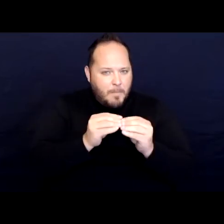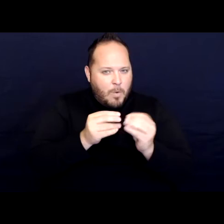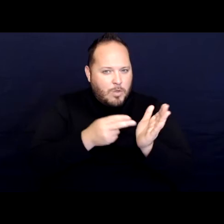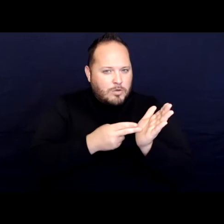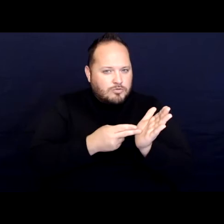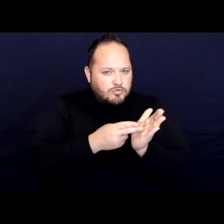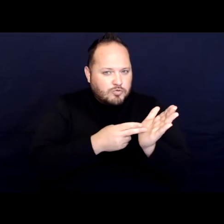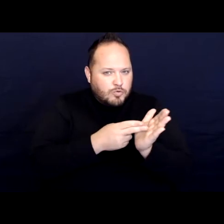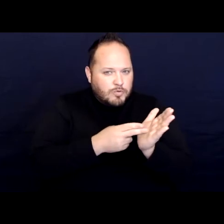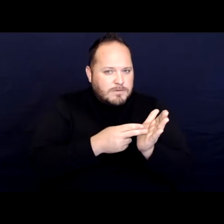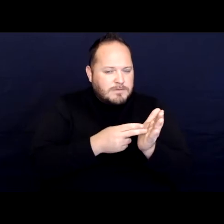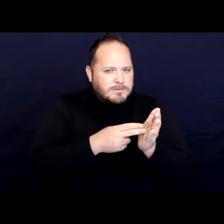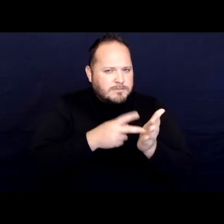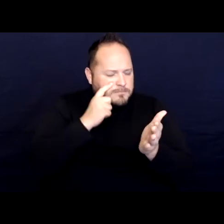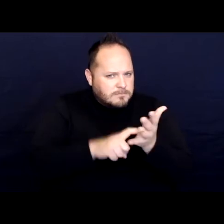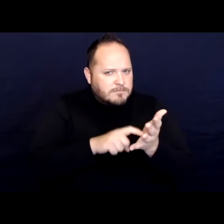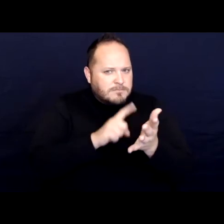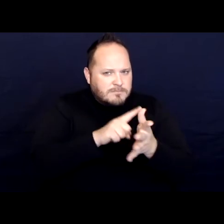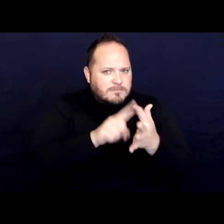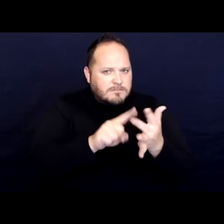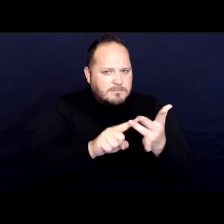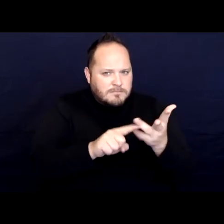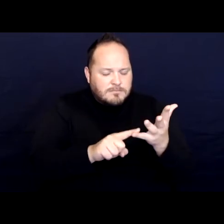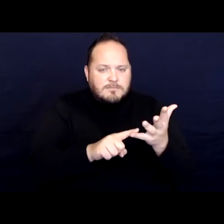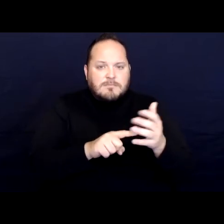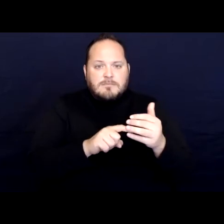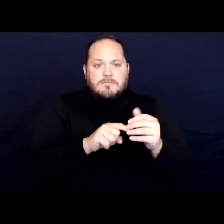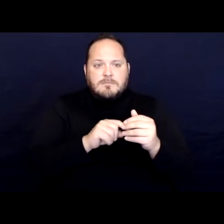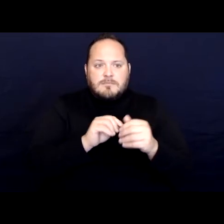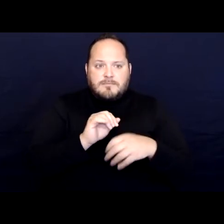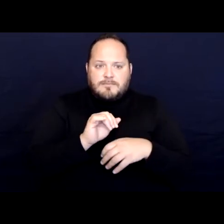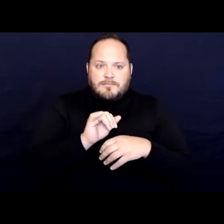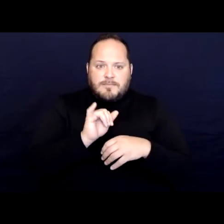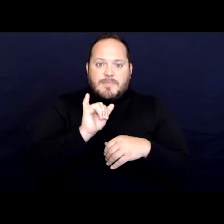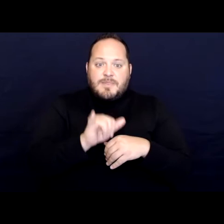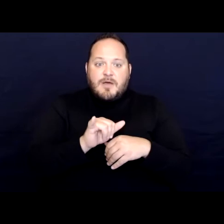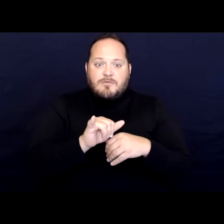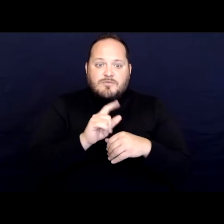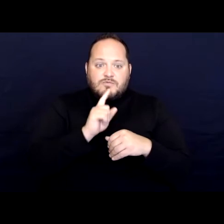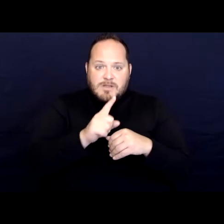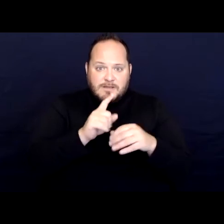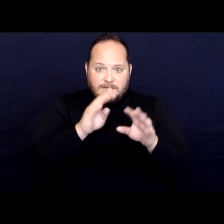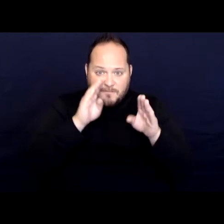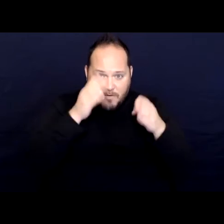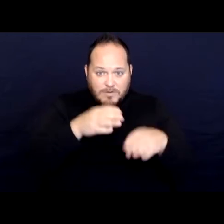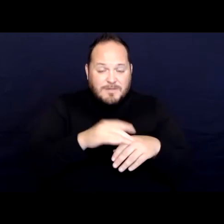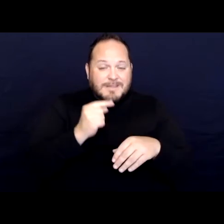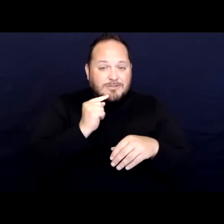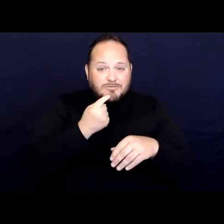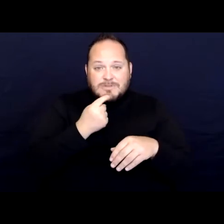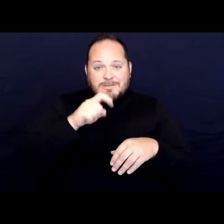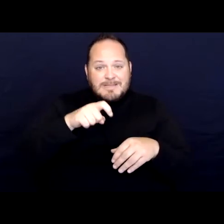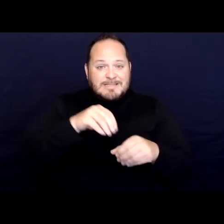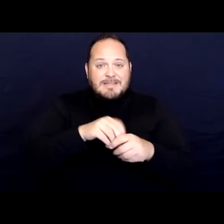being revealed. And that, again, was focusing on the extreme needs in the disability community,